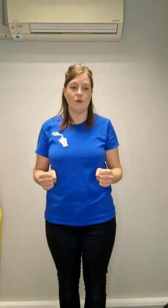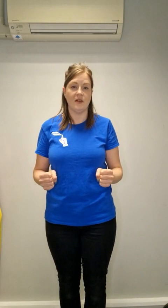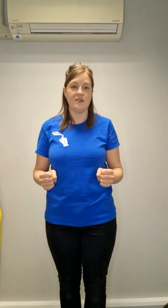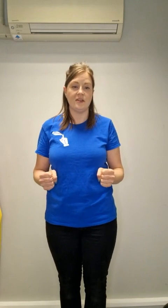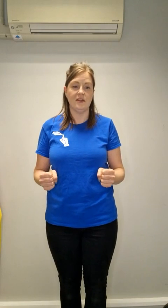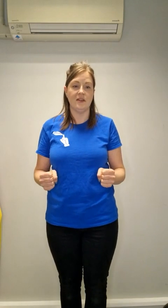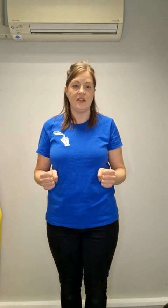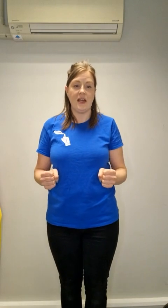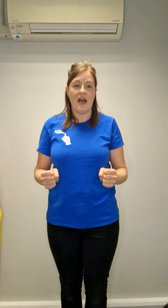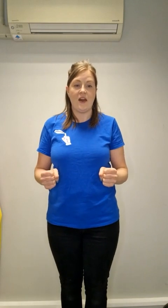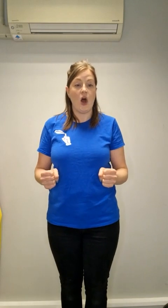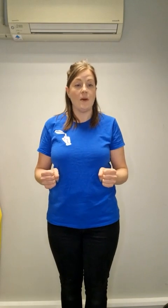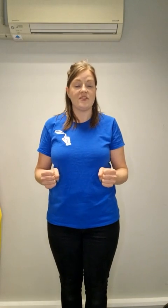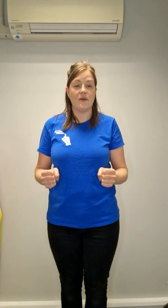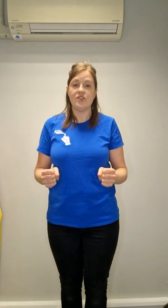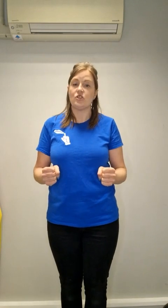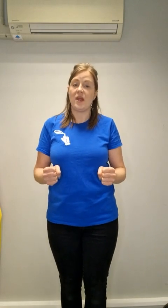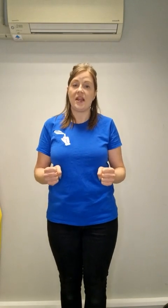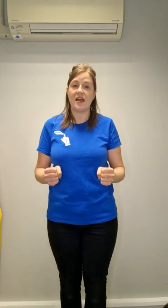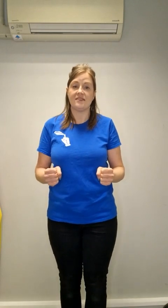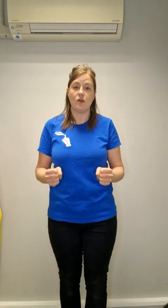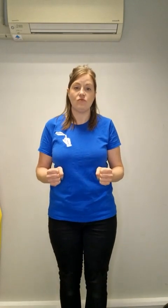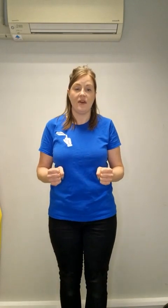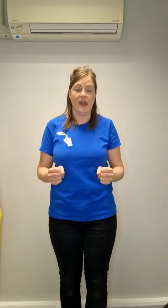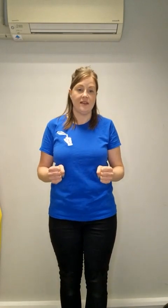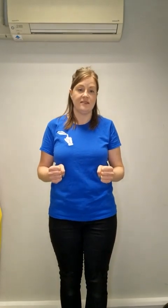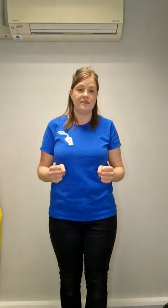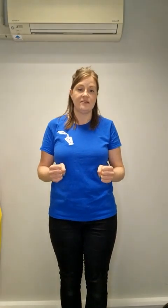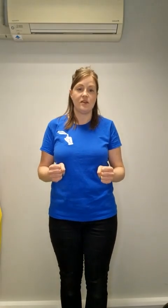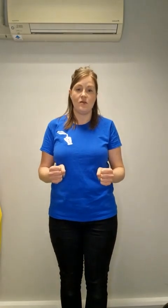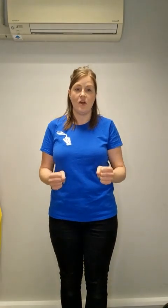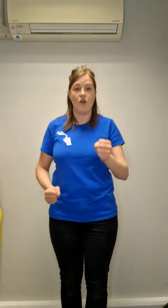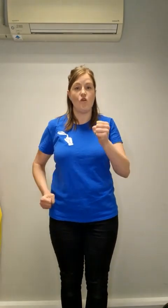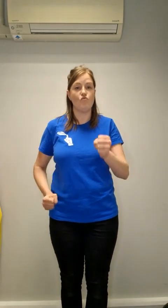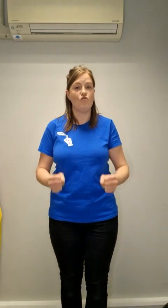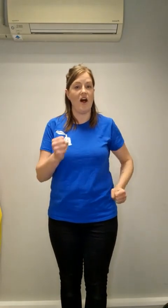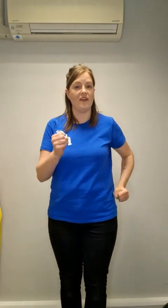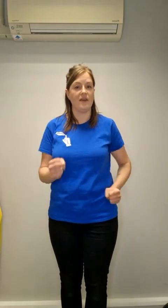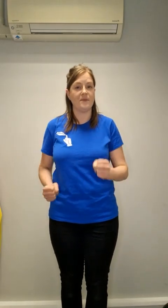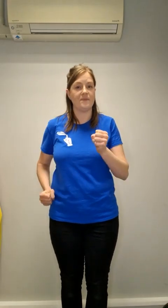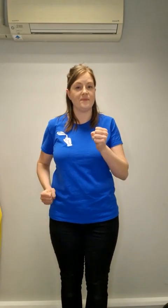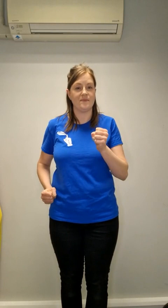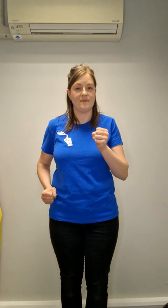forward, and our arms are going to swing as though running. So run.